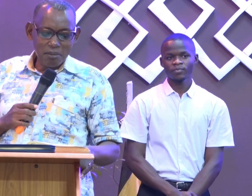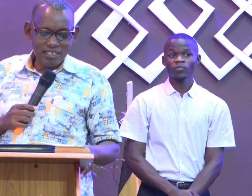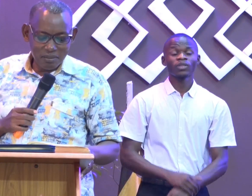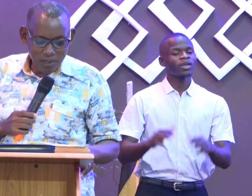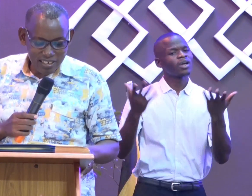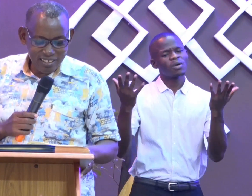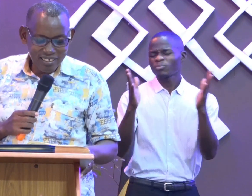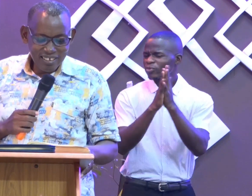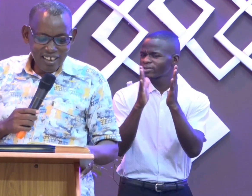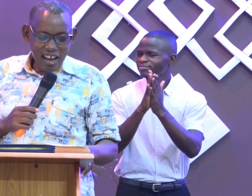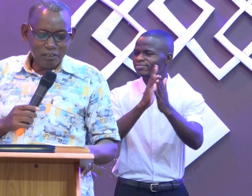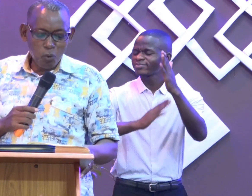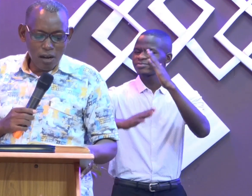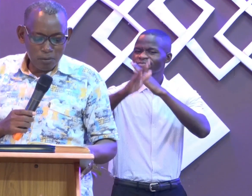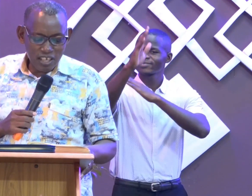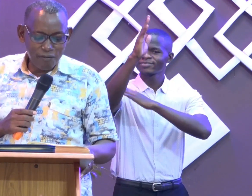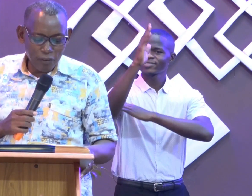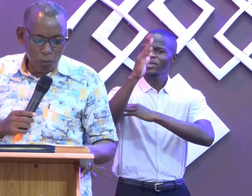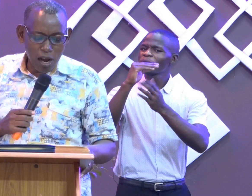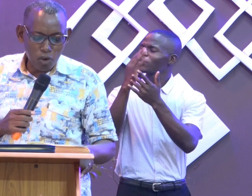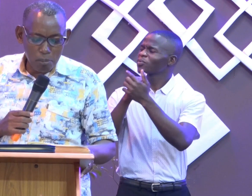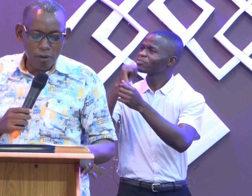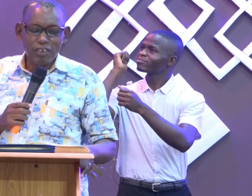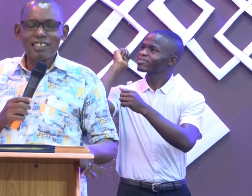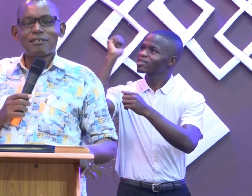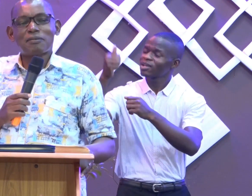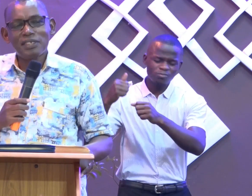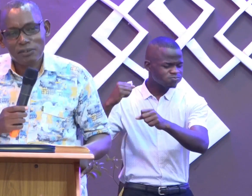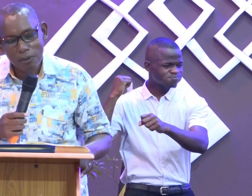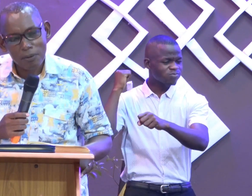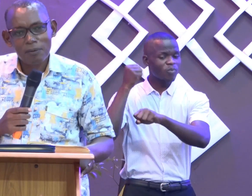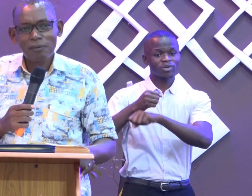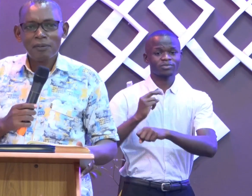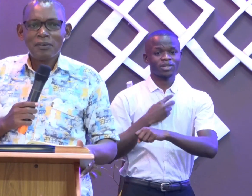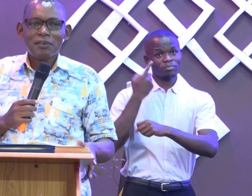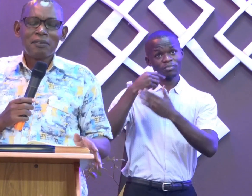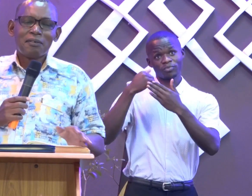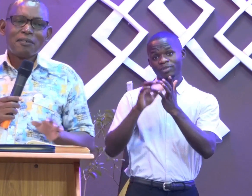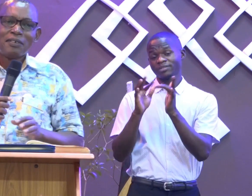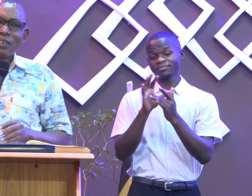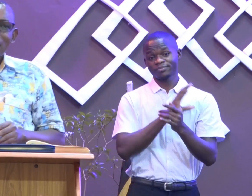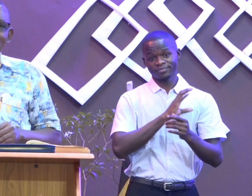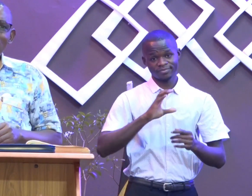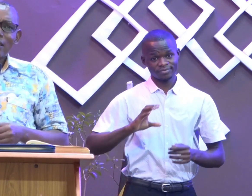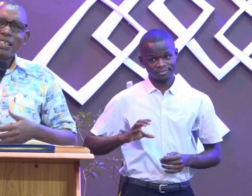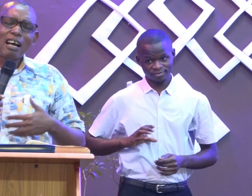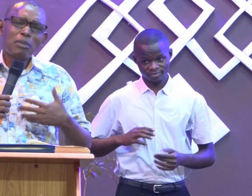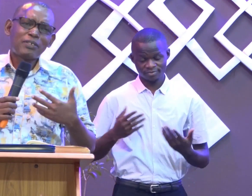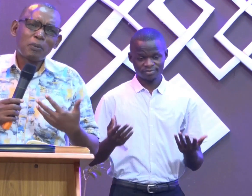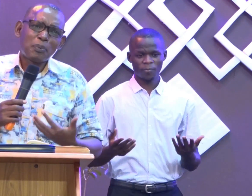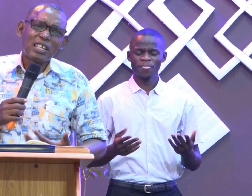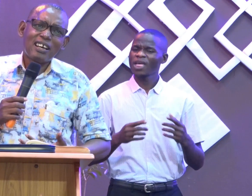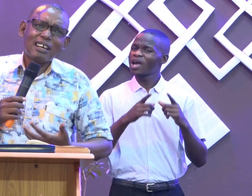Verse 57. But thanks be to God who gives us the victory through our Lord Jesus